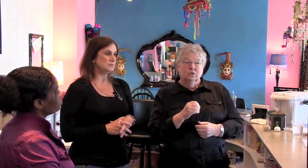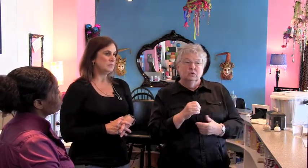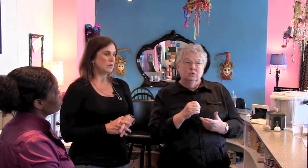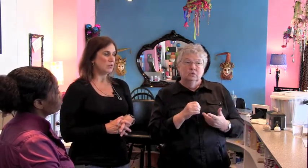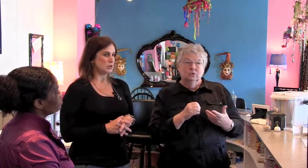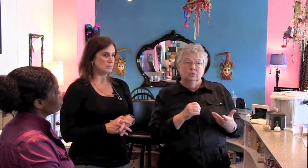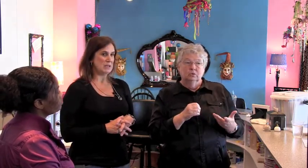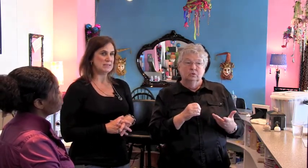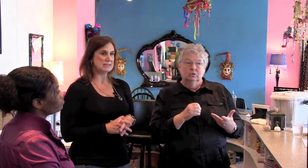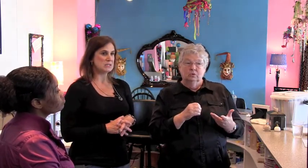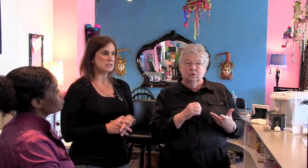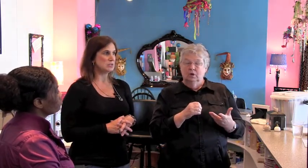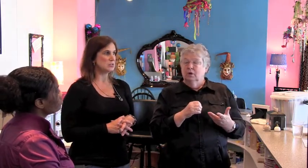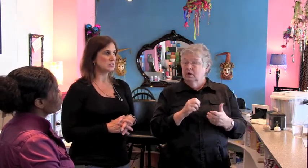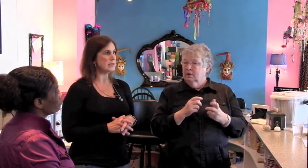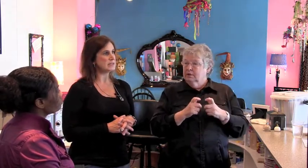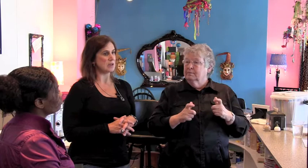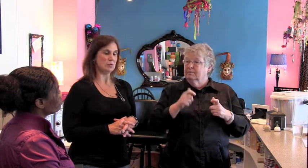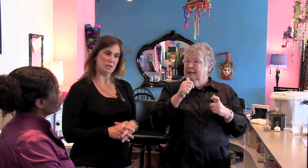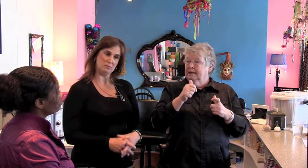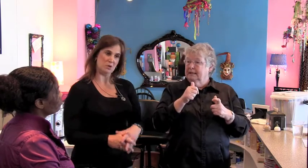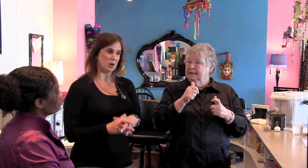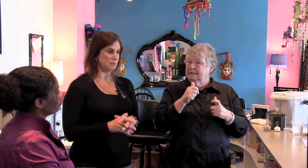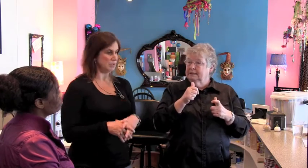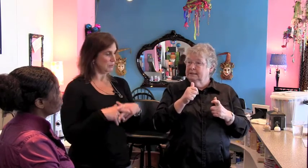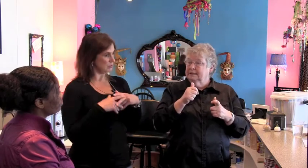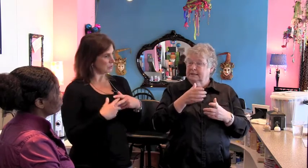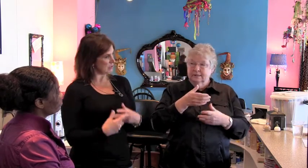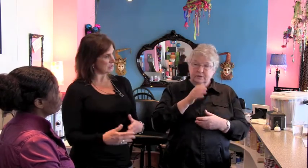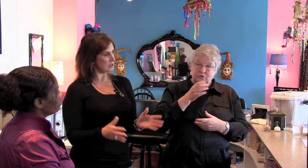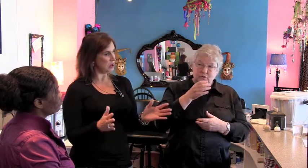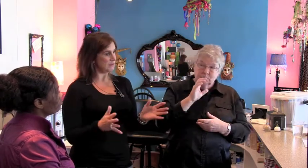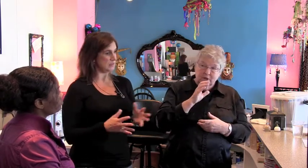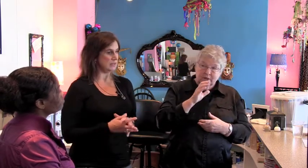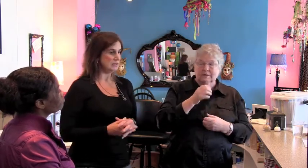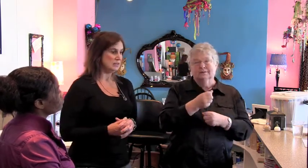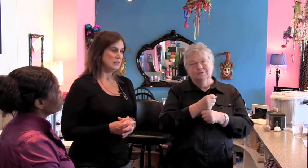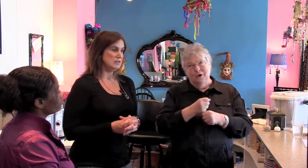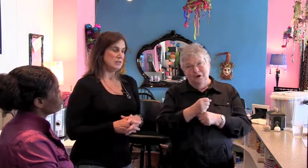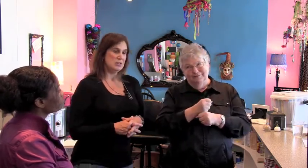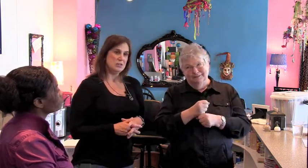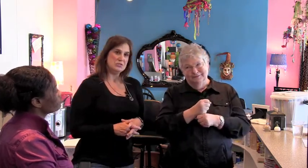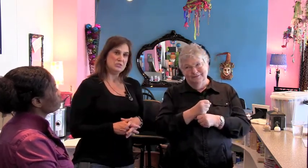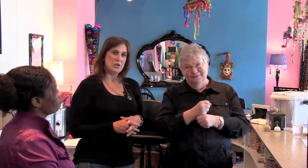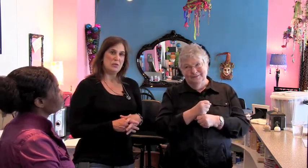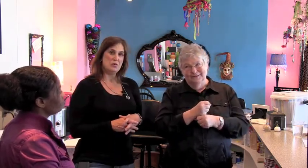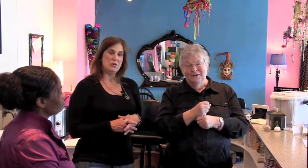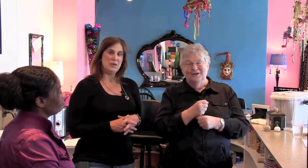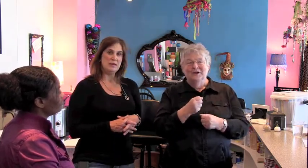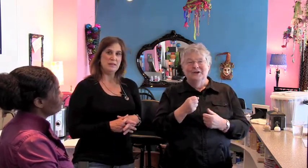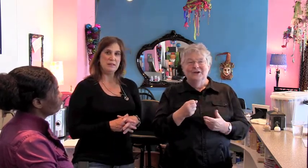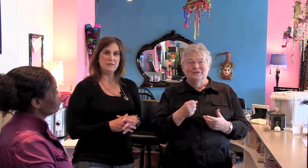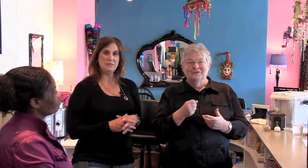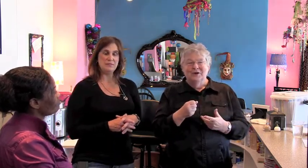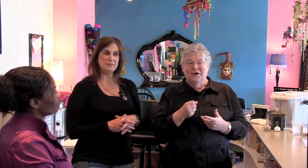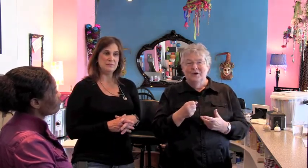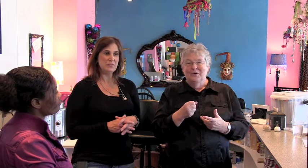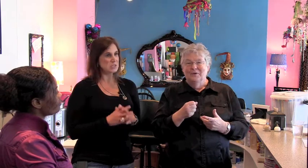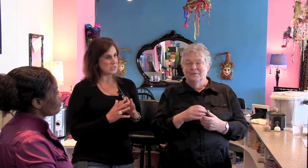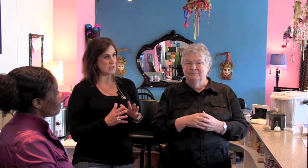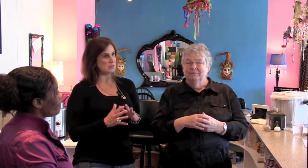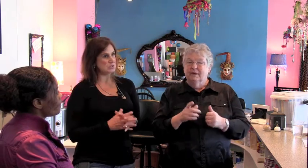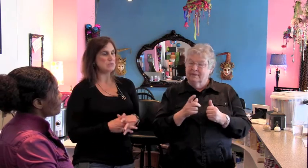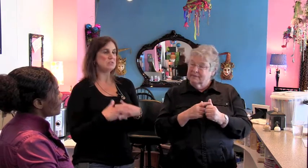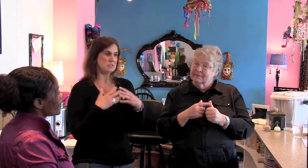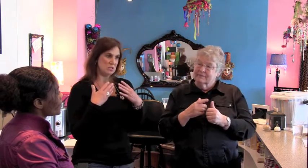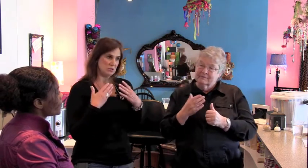our, of course, biggest drinks that we get are people requesting coffee. So the